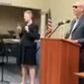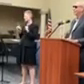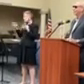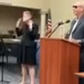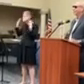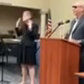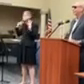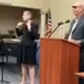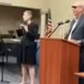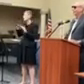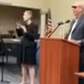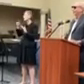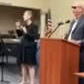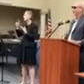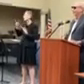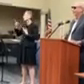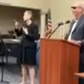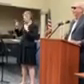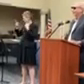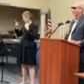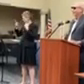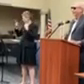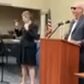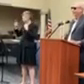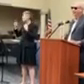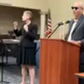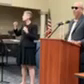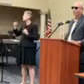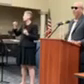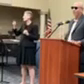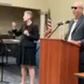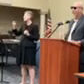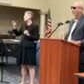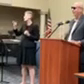-semester's public speaking. Congratulations, Houston. Thank you.